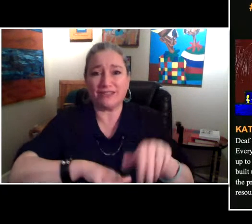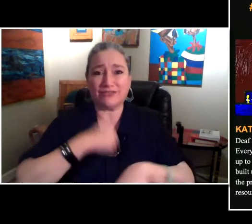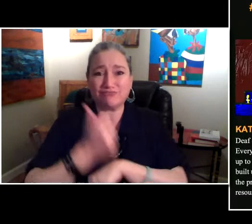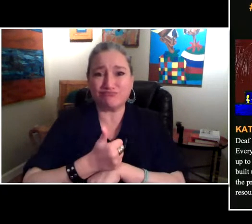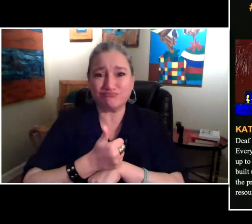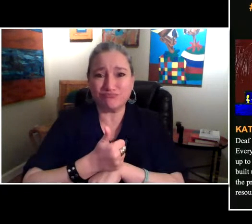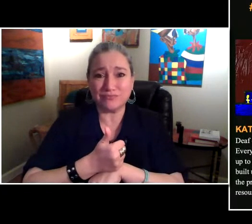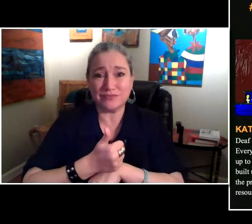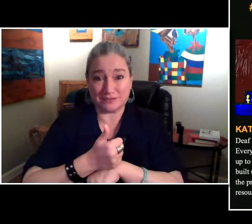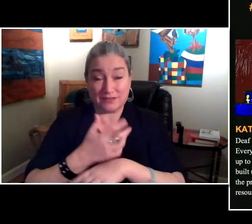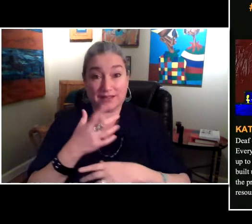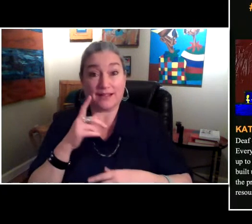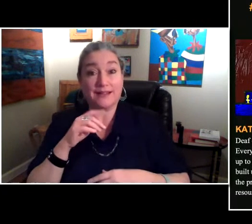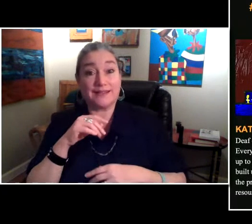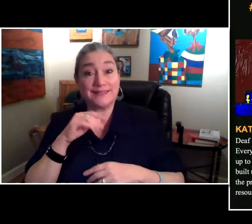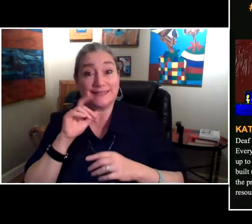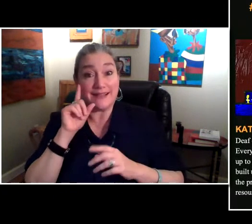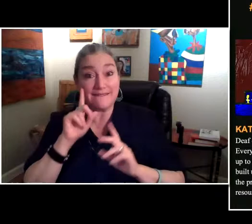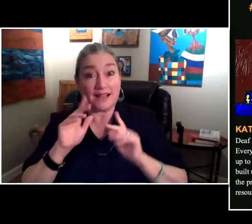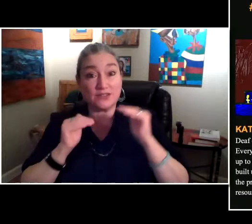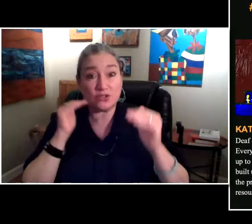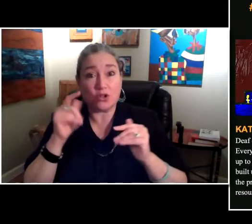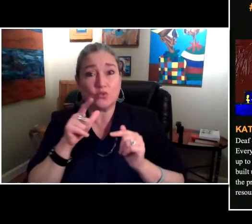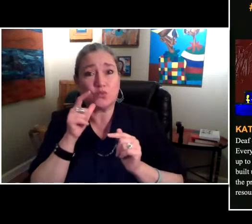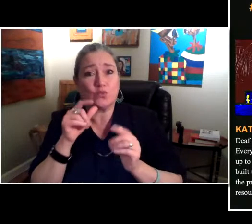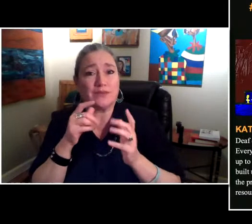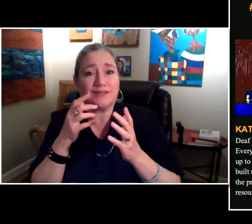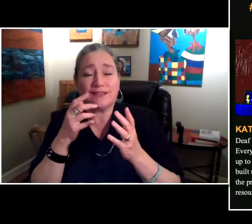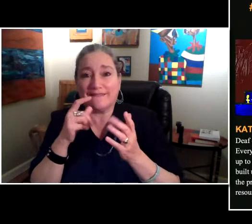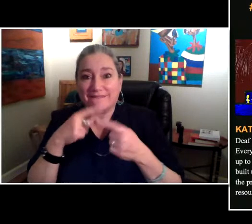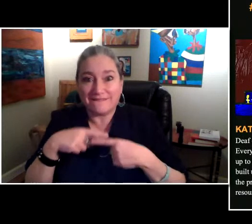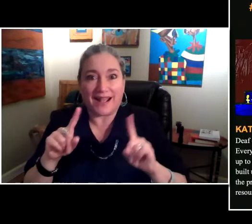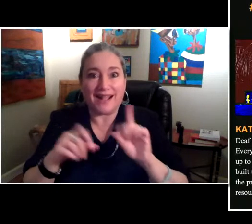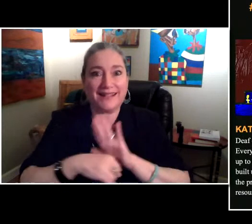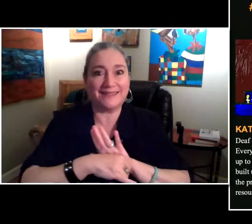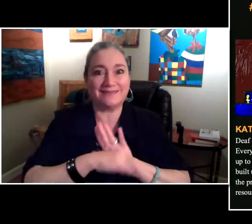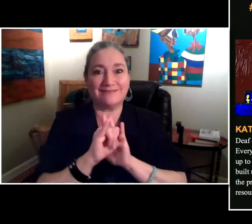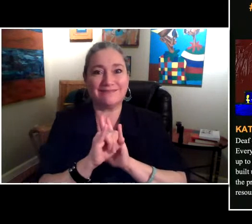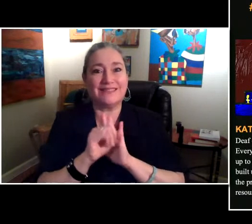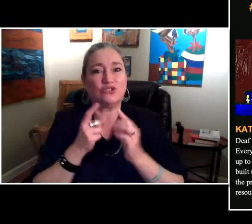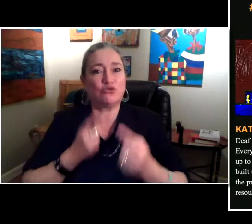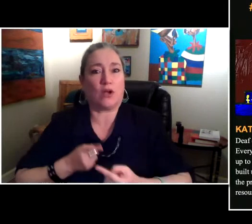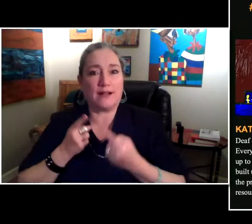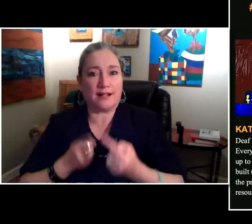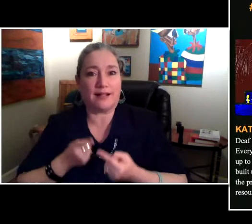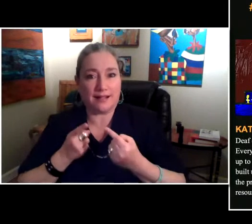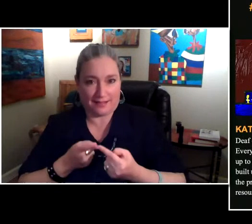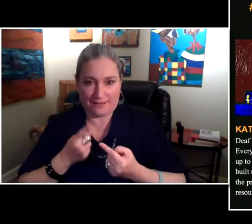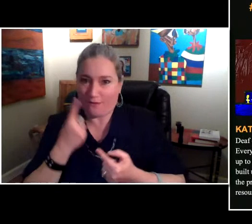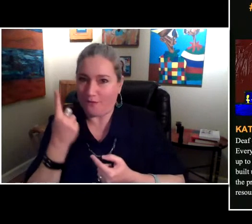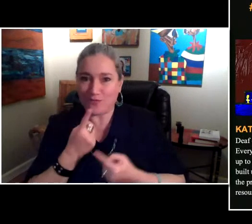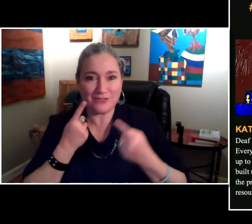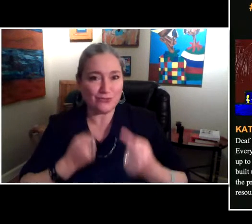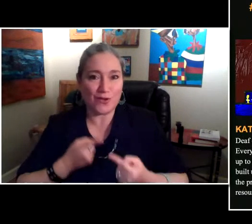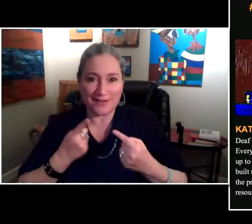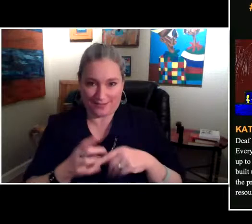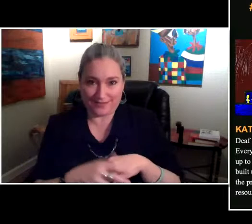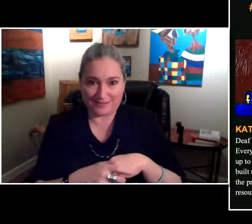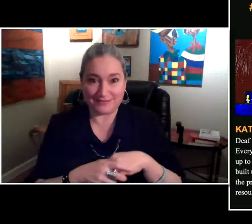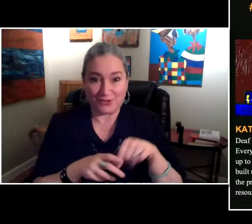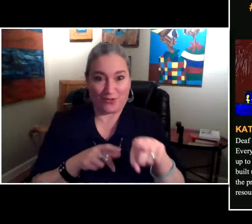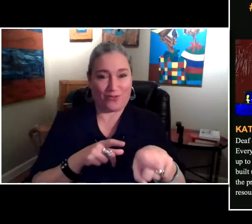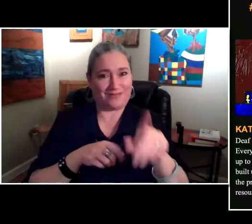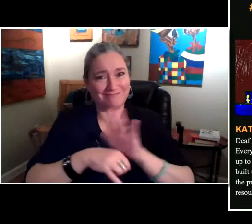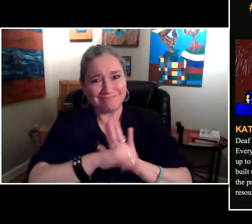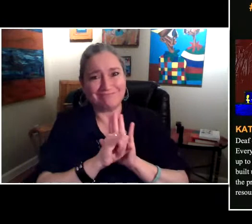strong identity. And no deaf child should be left without that identity. It should be established at the very